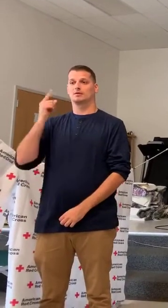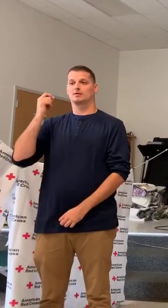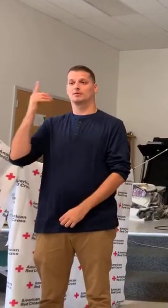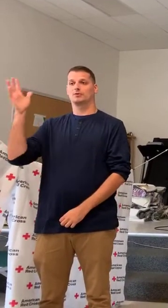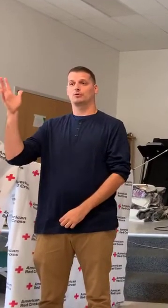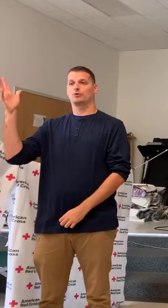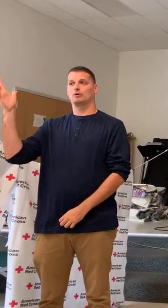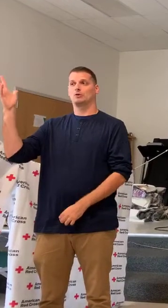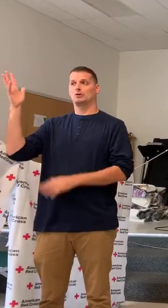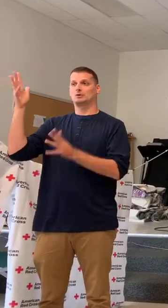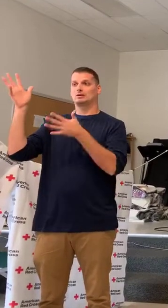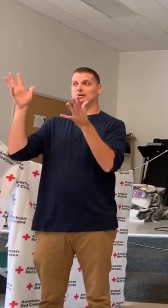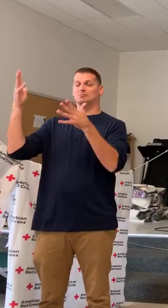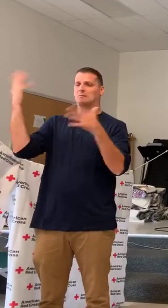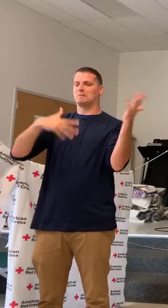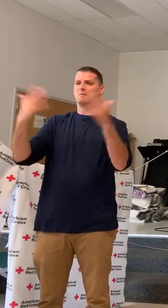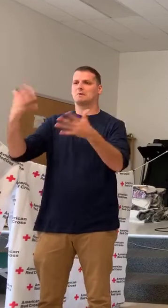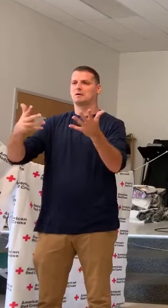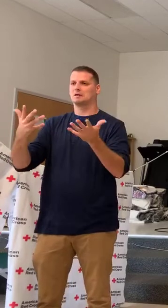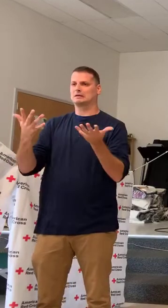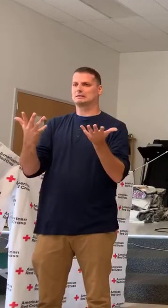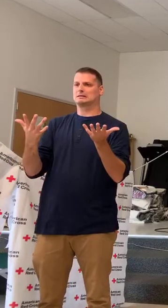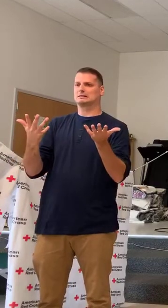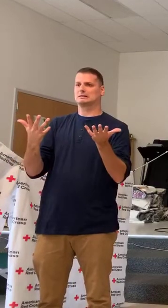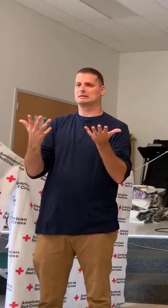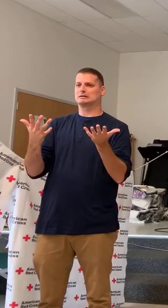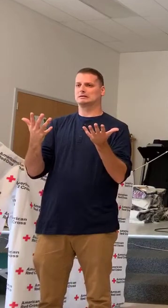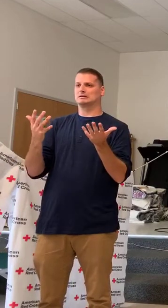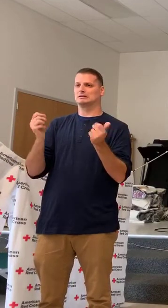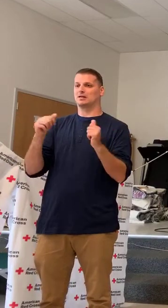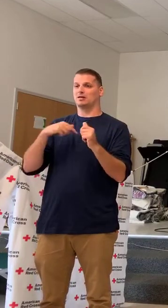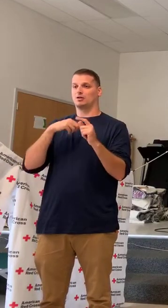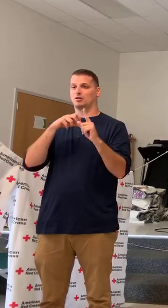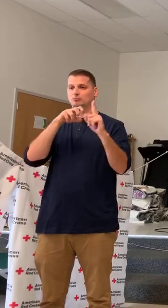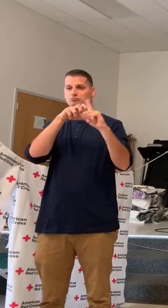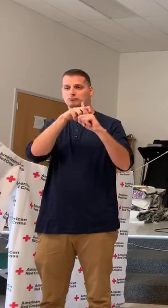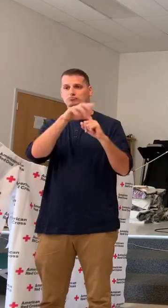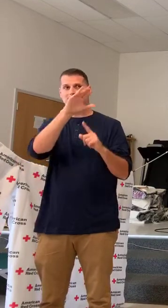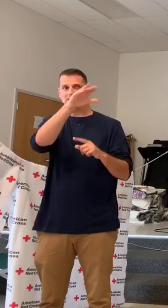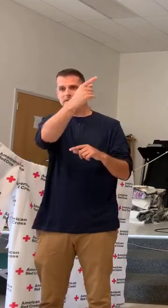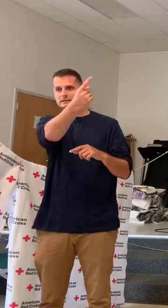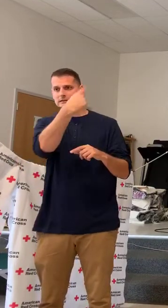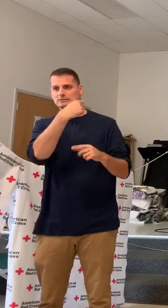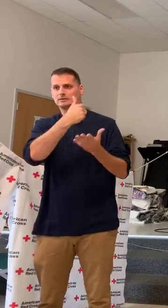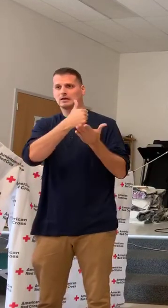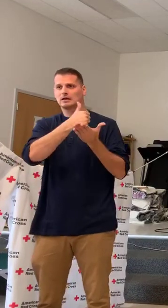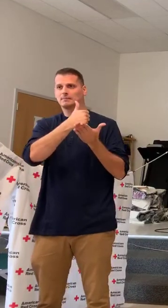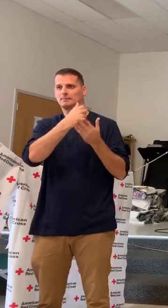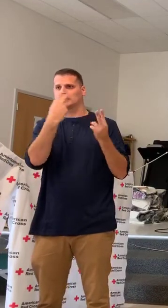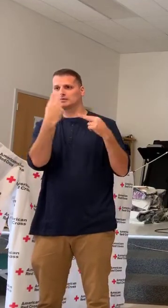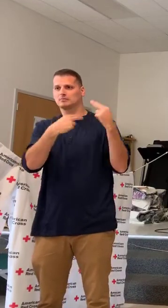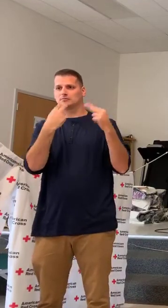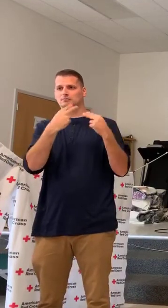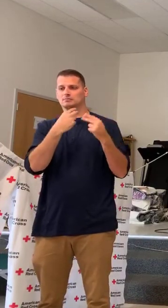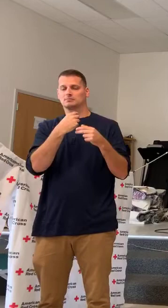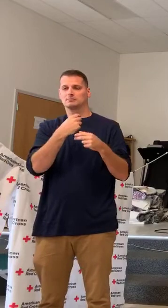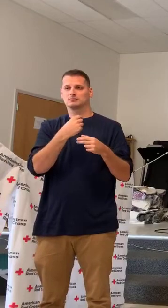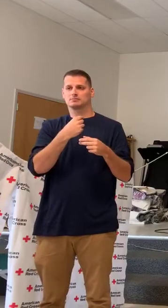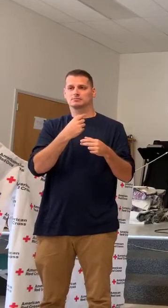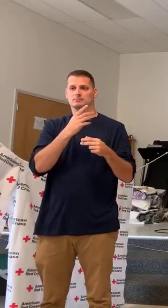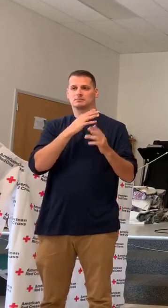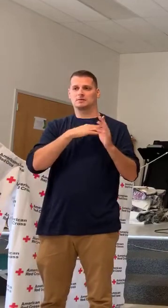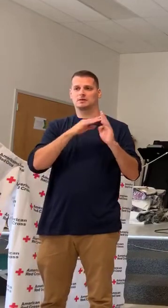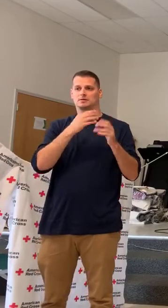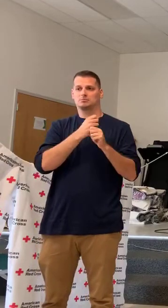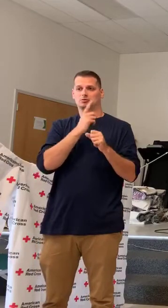can help us kind of figure that out, because they've been coming trying to figure out how to get power, but we don't want power there because it's